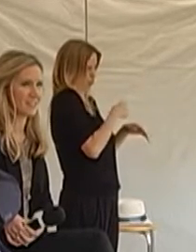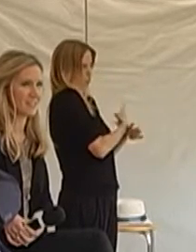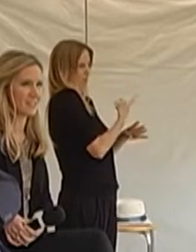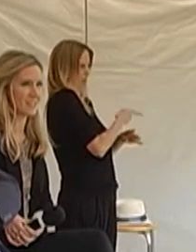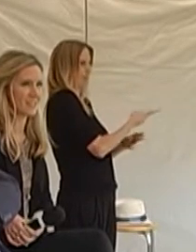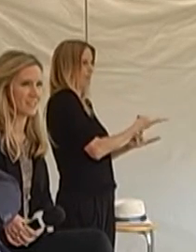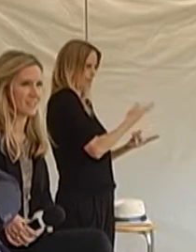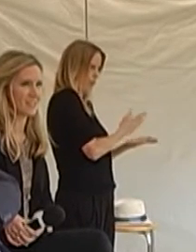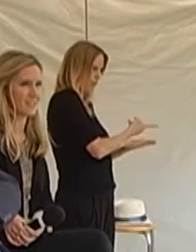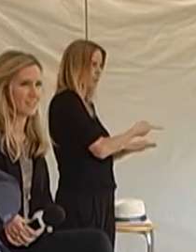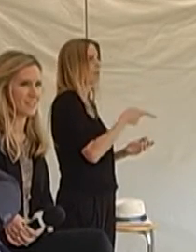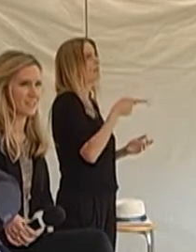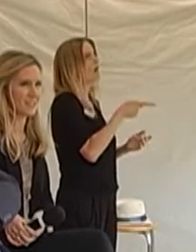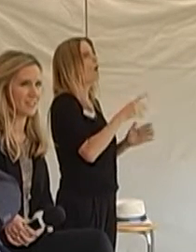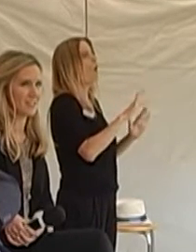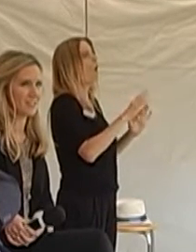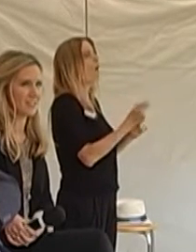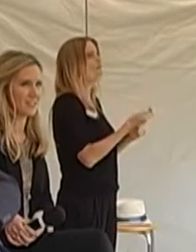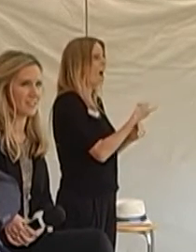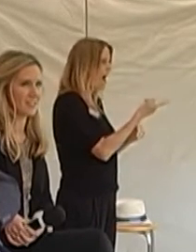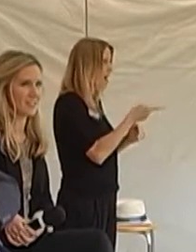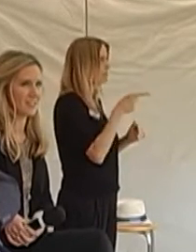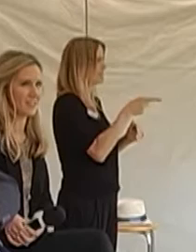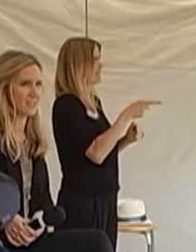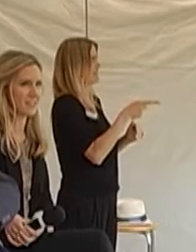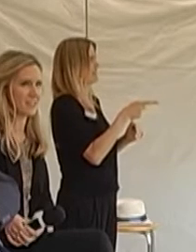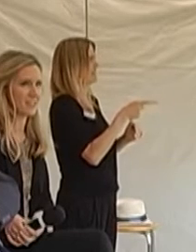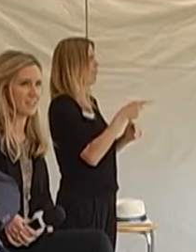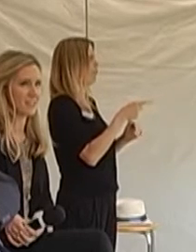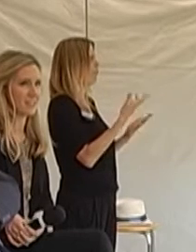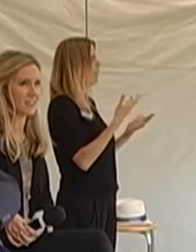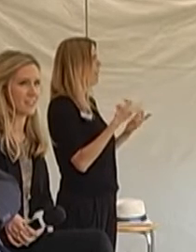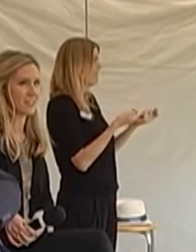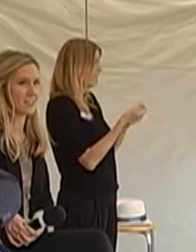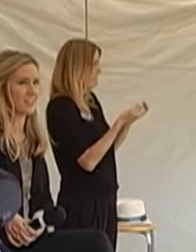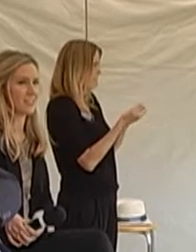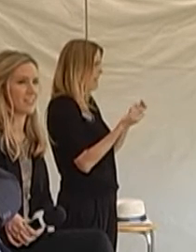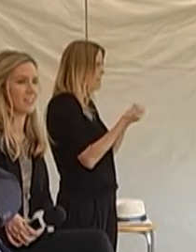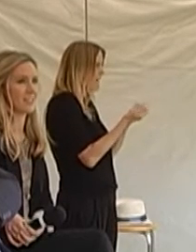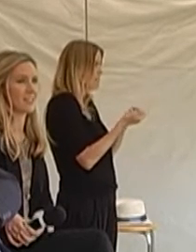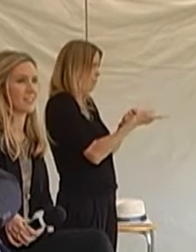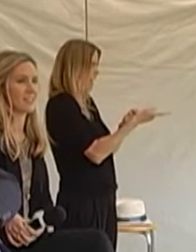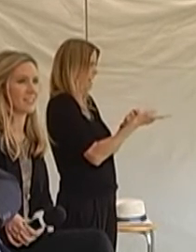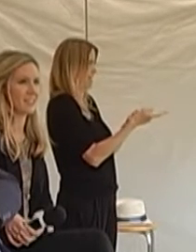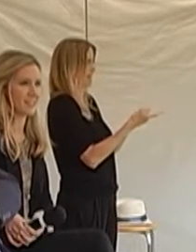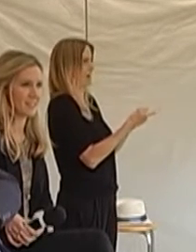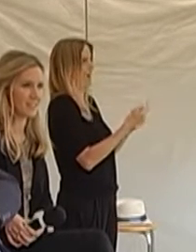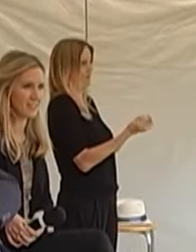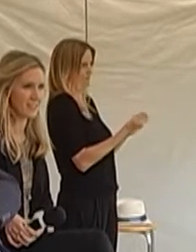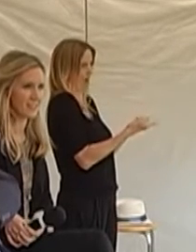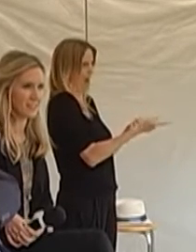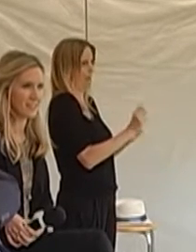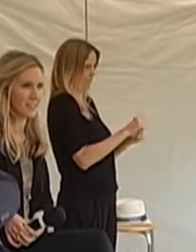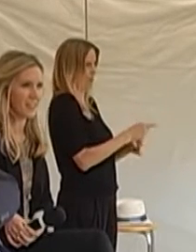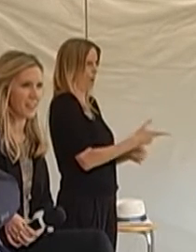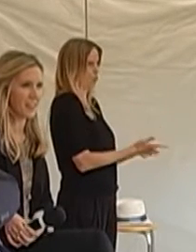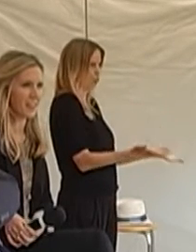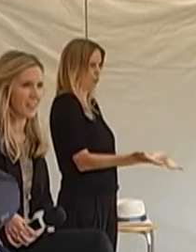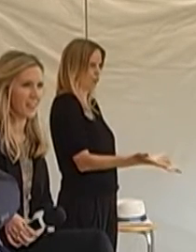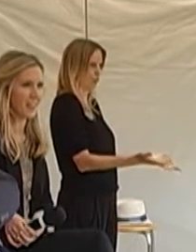it's also less easy to manipulate you into reacting in an emotional way on the public square.